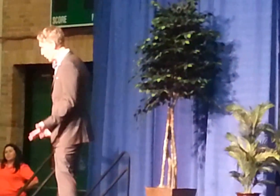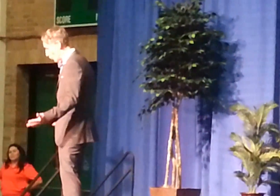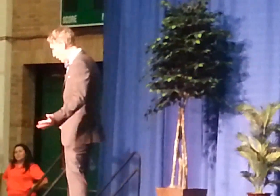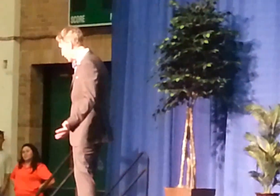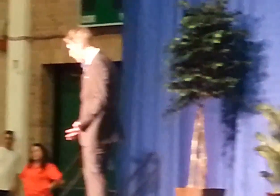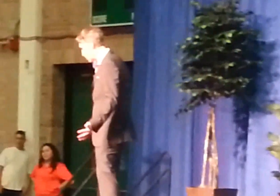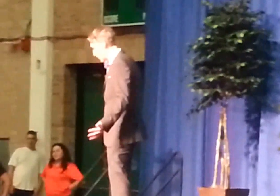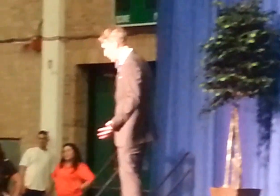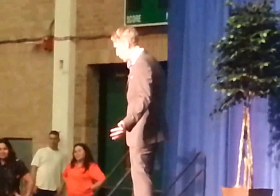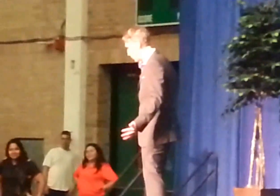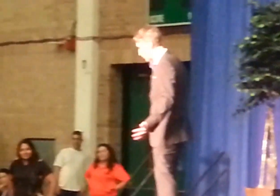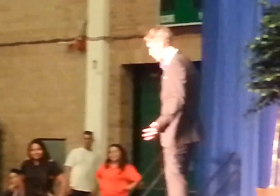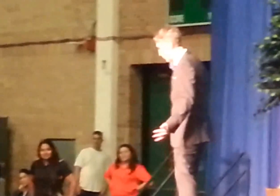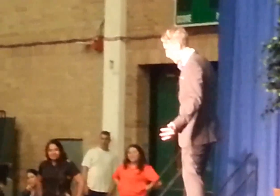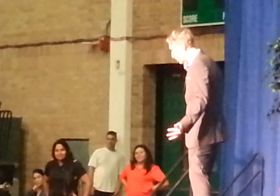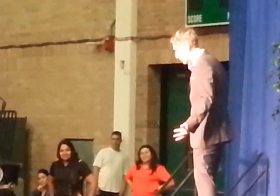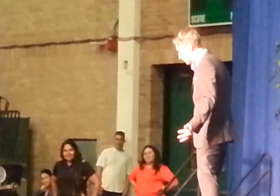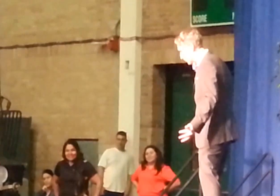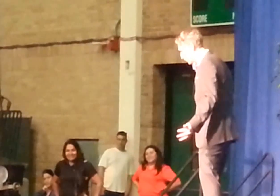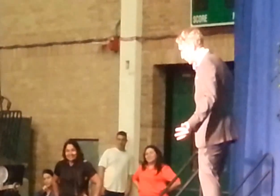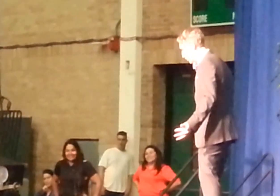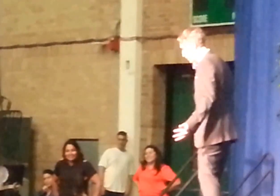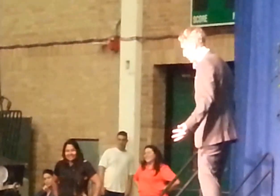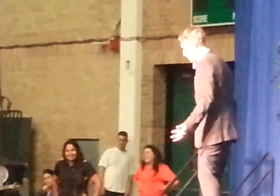Do you ever wonder what you're going to do with your career?